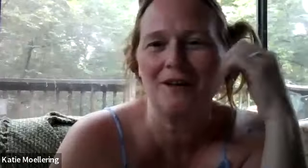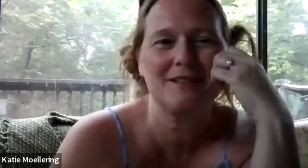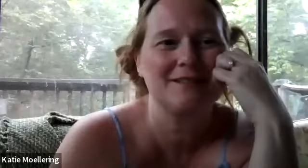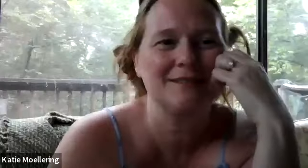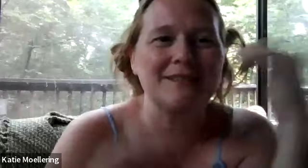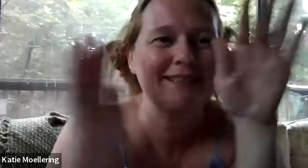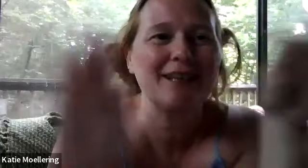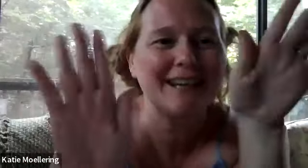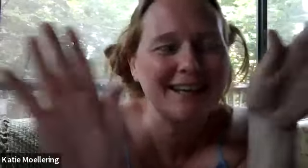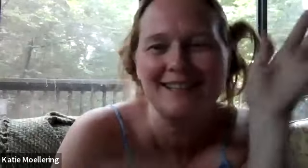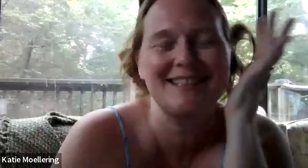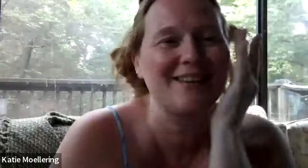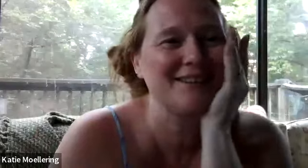worked. I got it together.